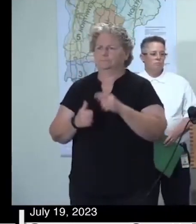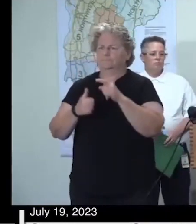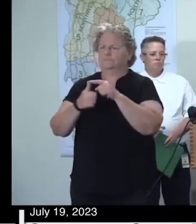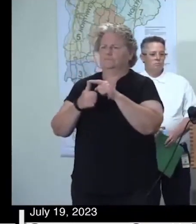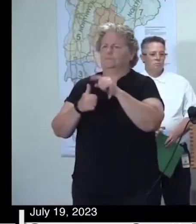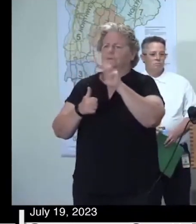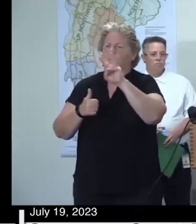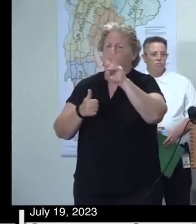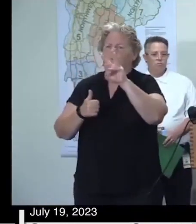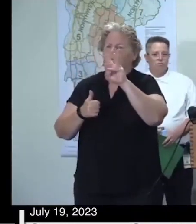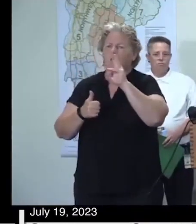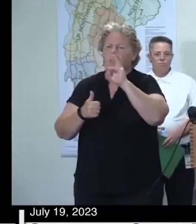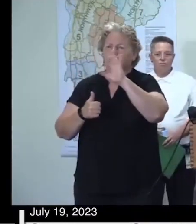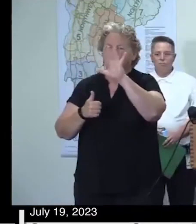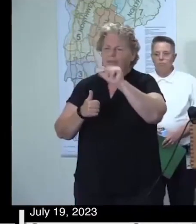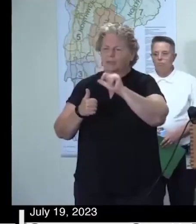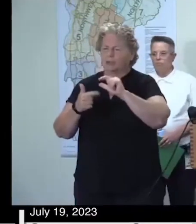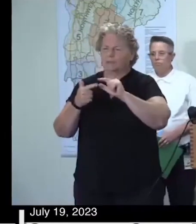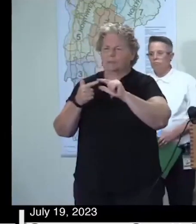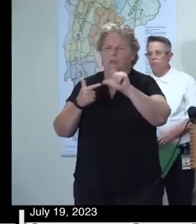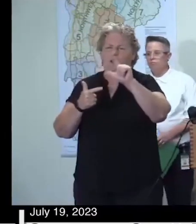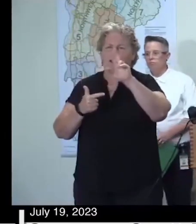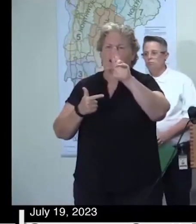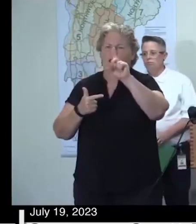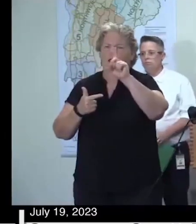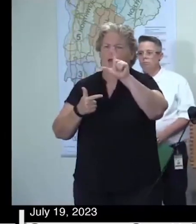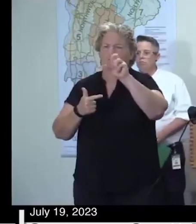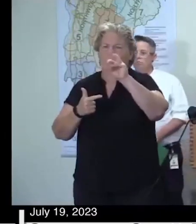assistance. As far as individual